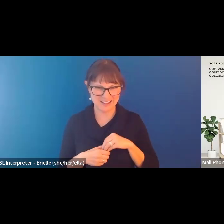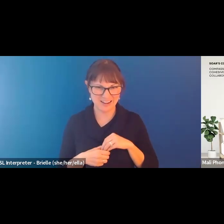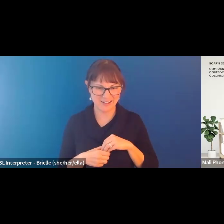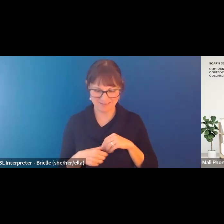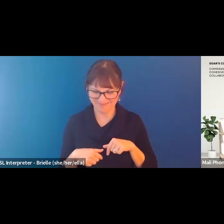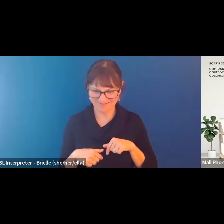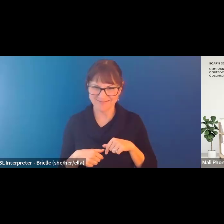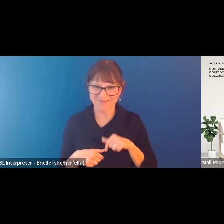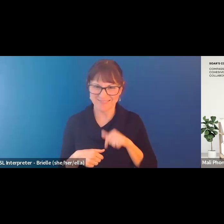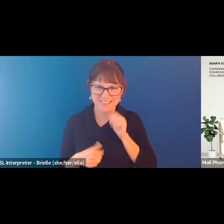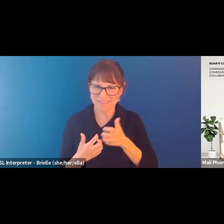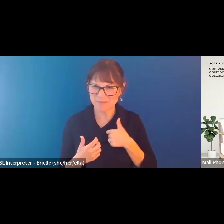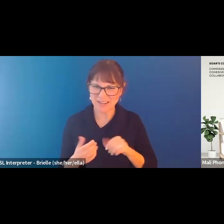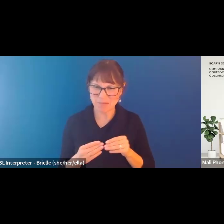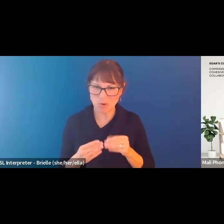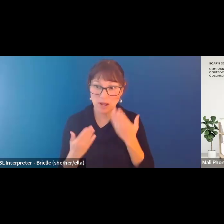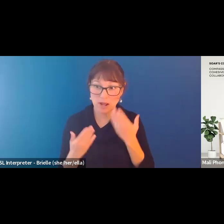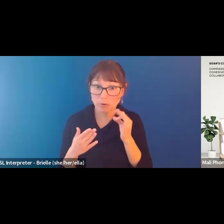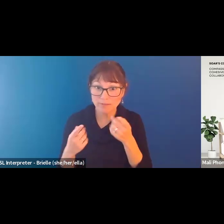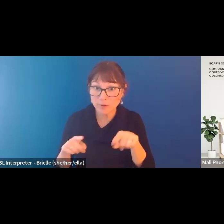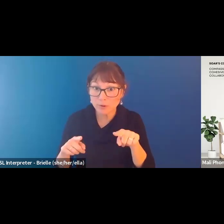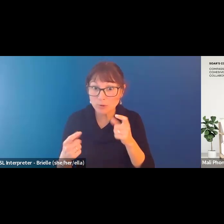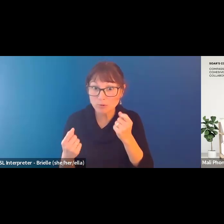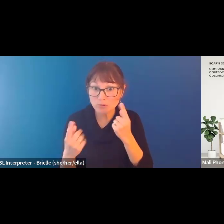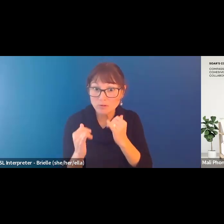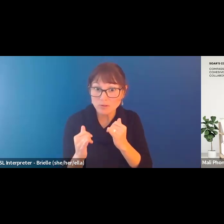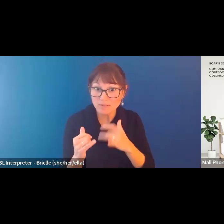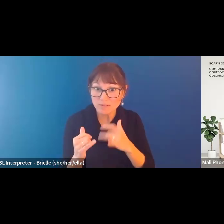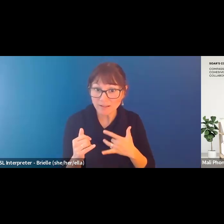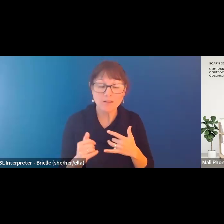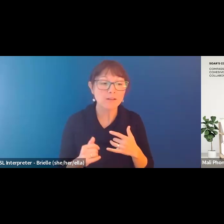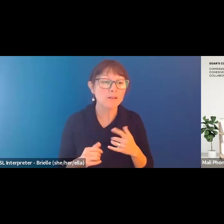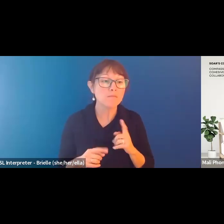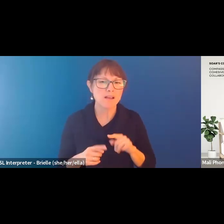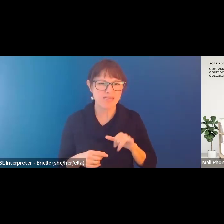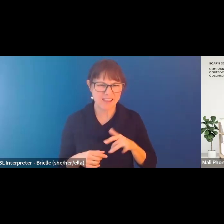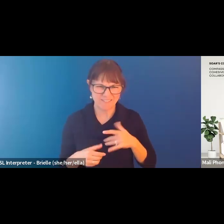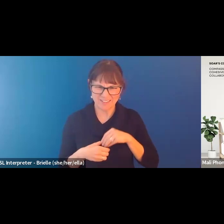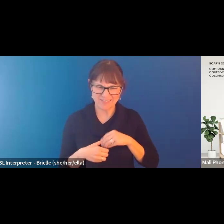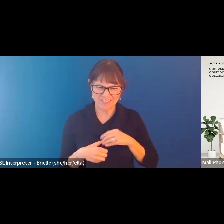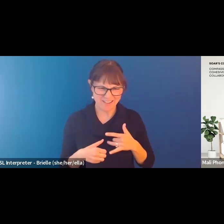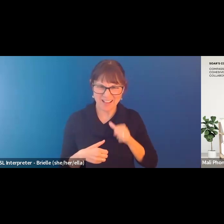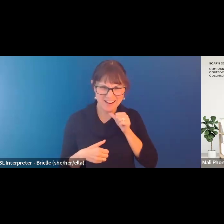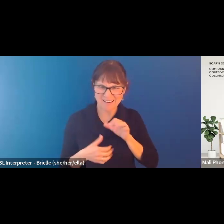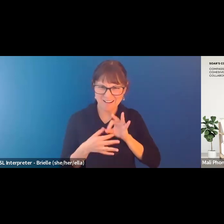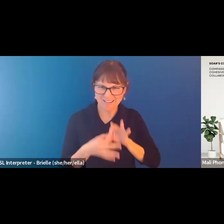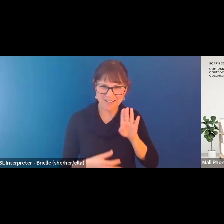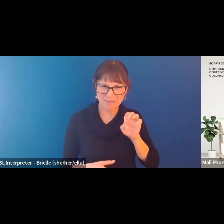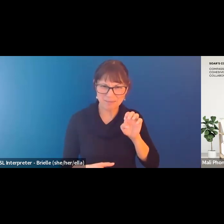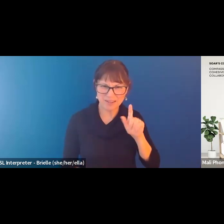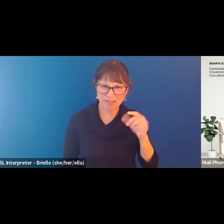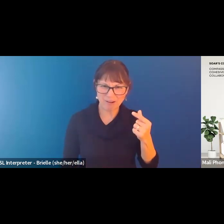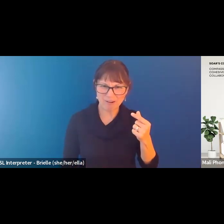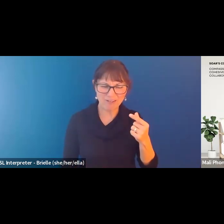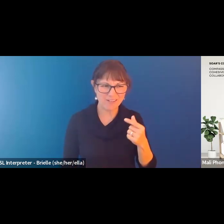serving me. I don't know if many of you can relate to this, but those feelings included the feeling of not